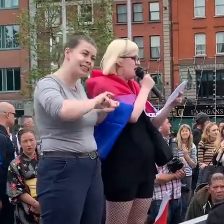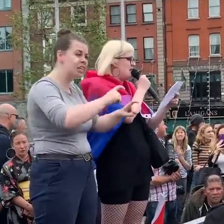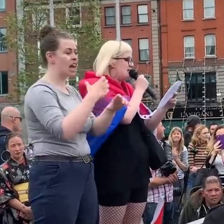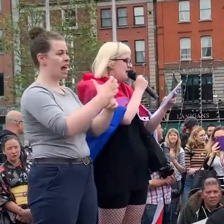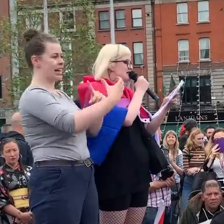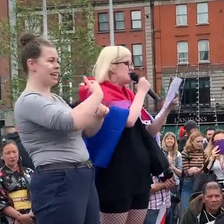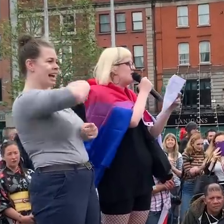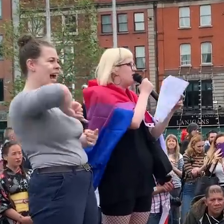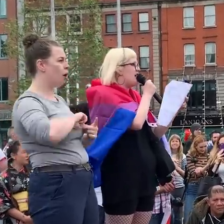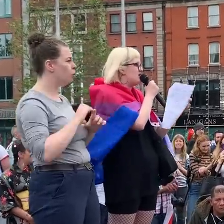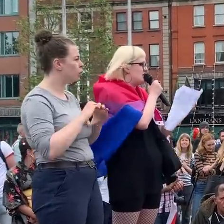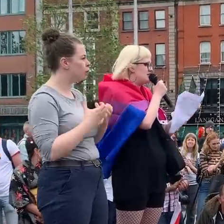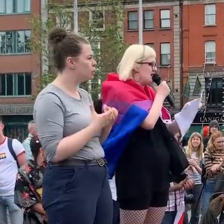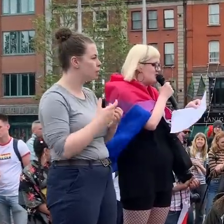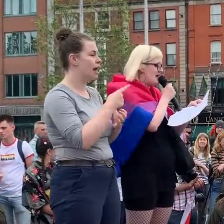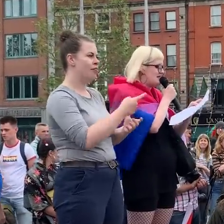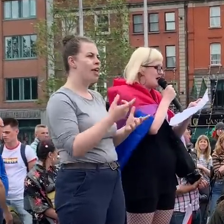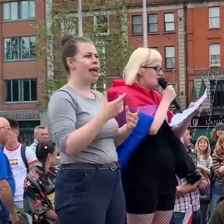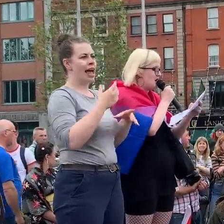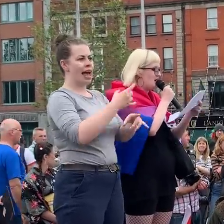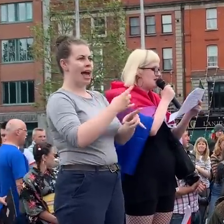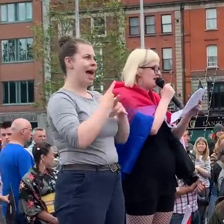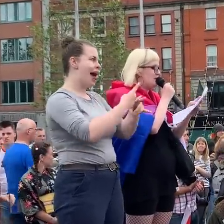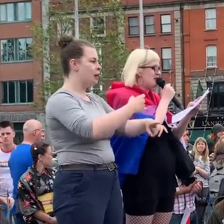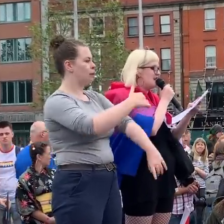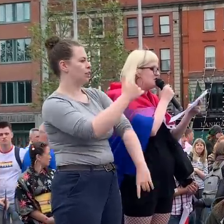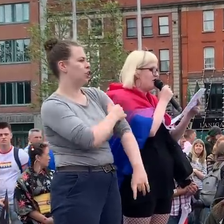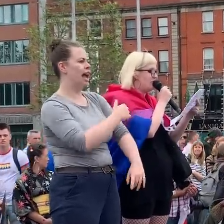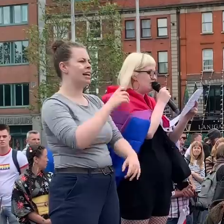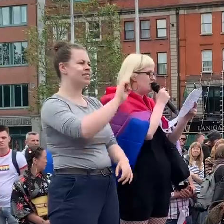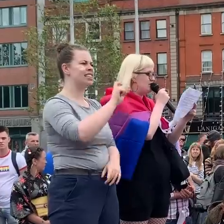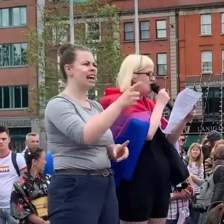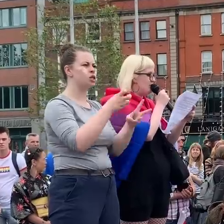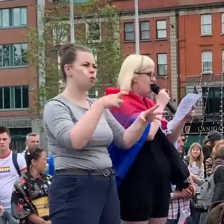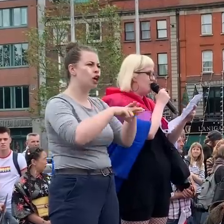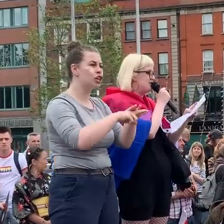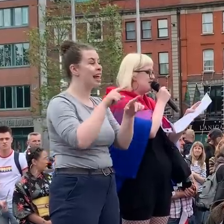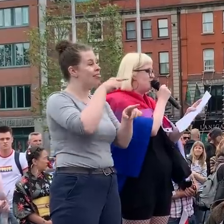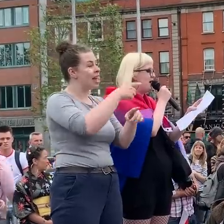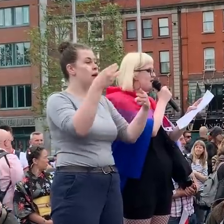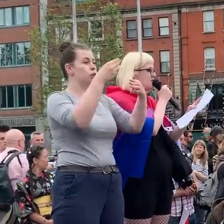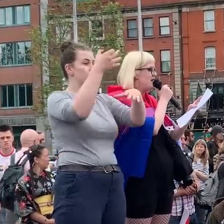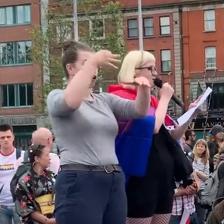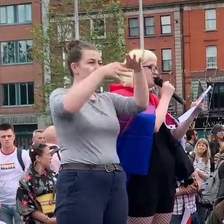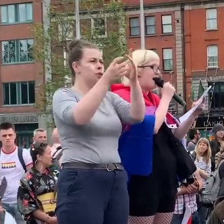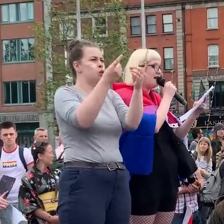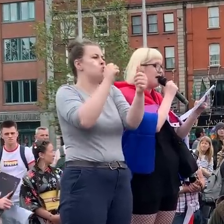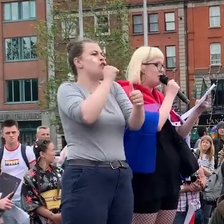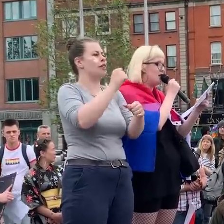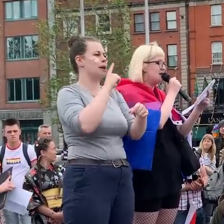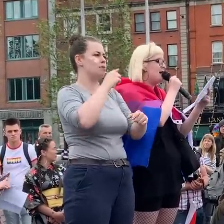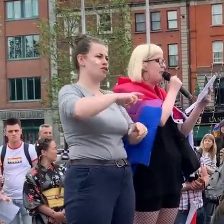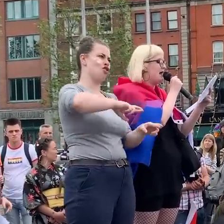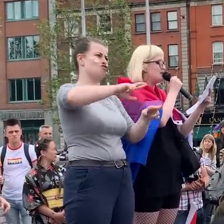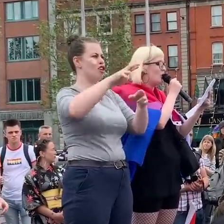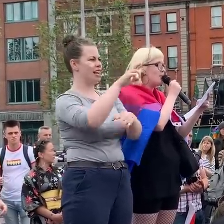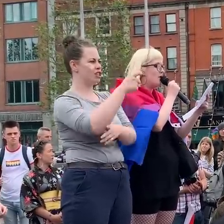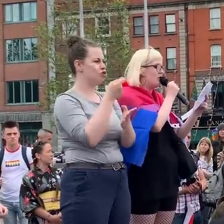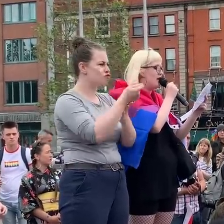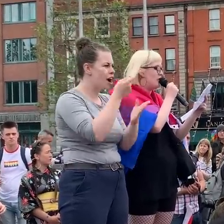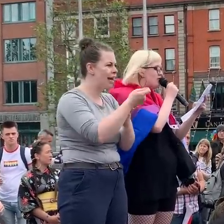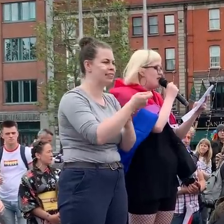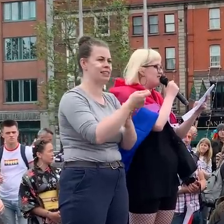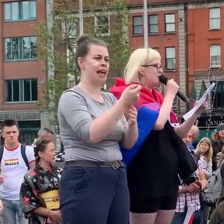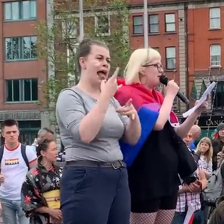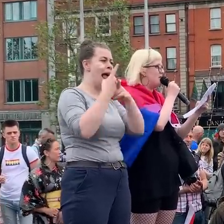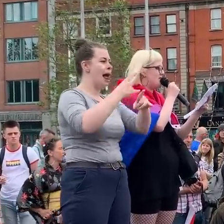community. They assist in evictions, they jail sex workers, and they protect a government who does nothing for us except raise rents, protect landlords, and place corporate